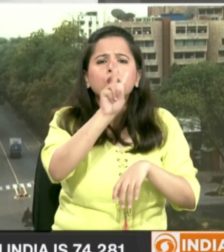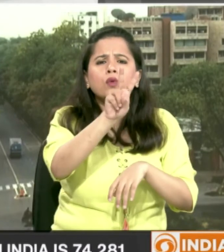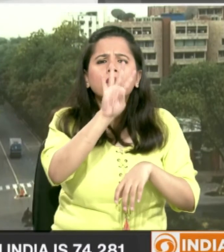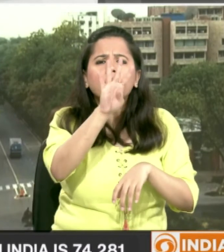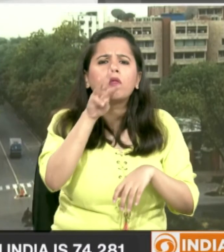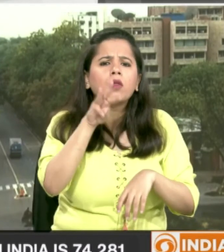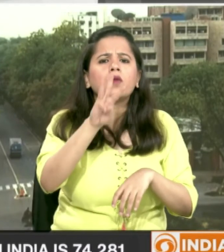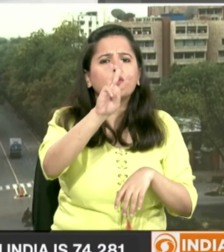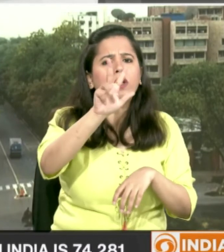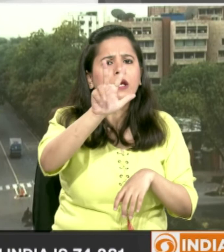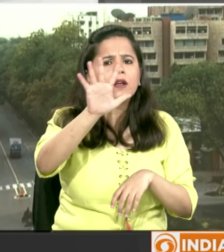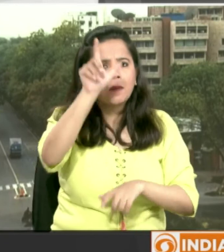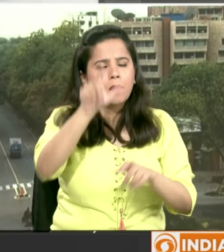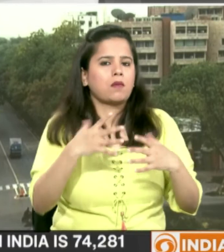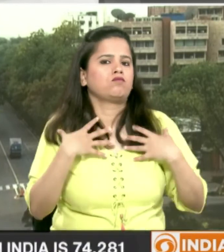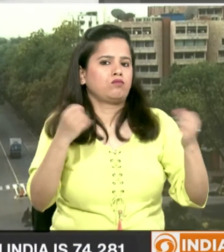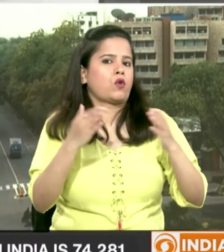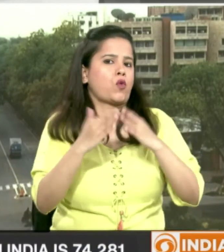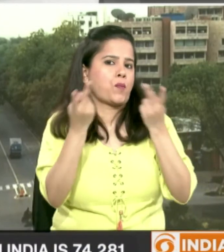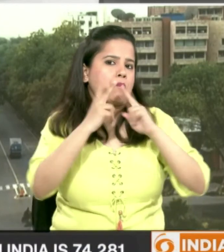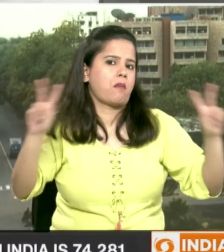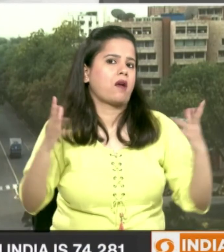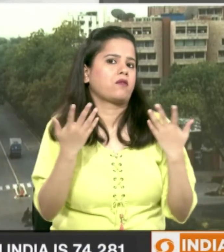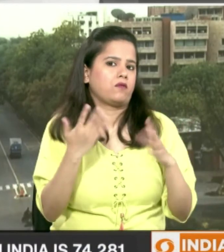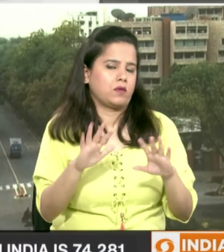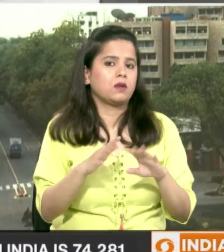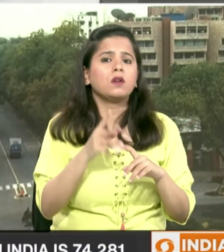24,385 persons have recovered from the illness so far.